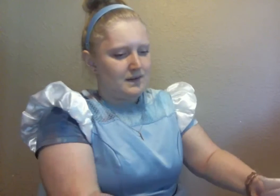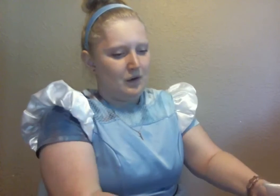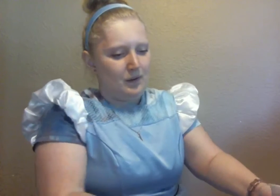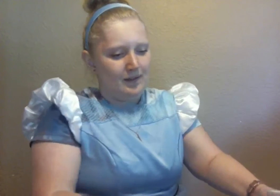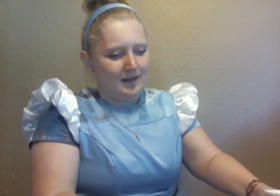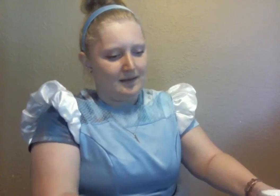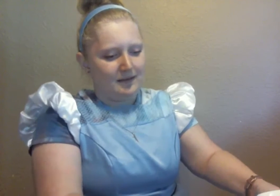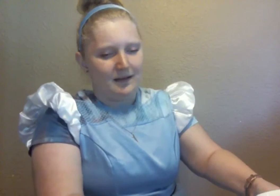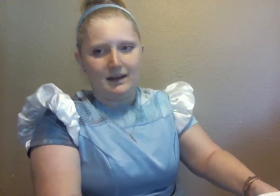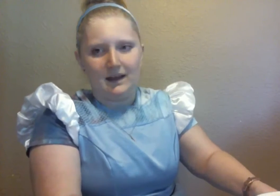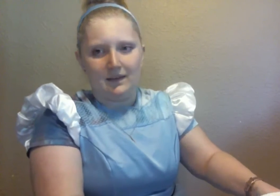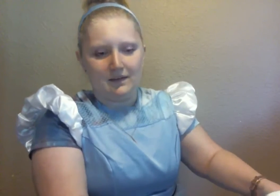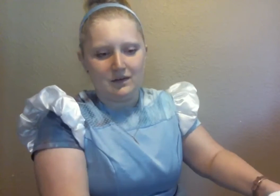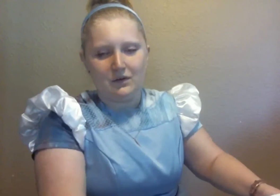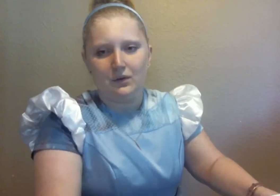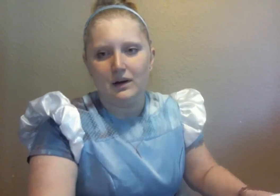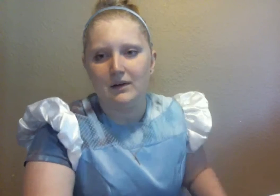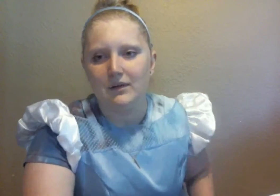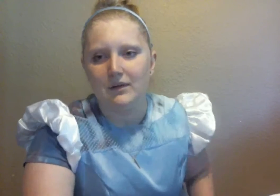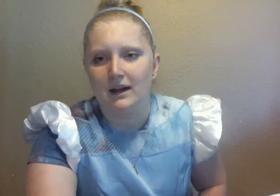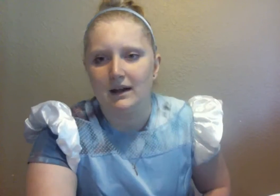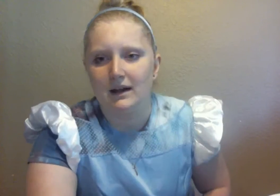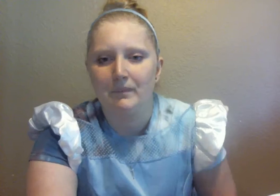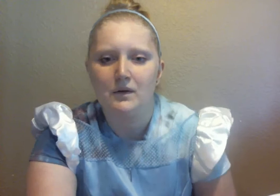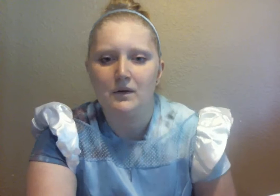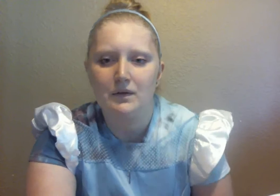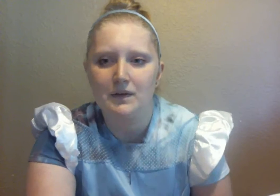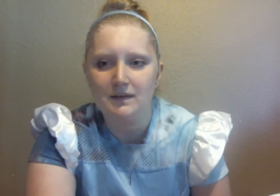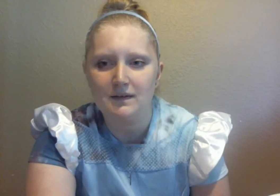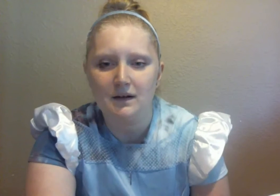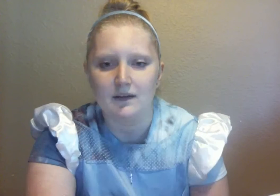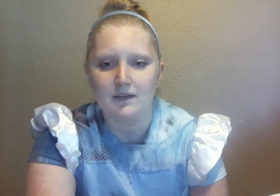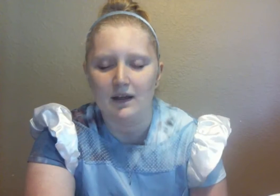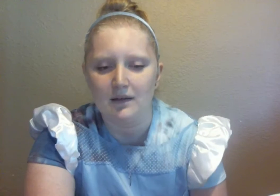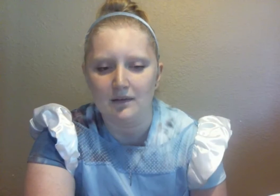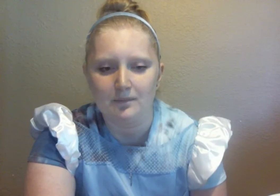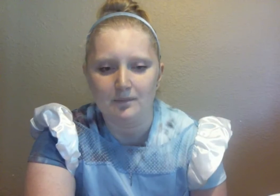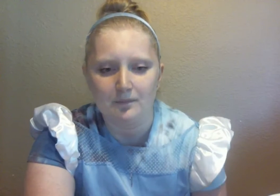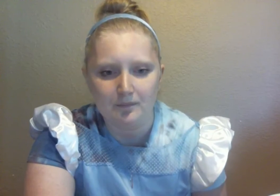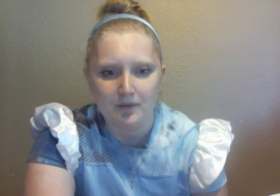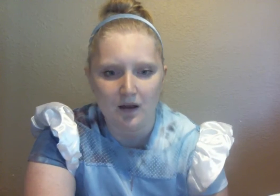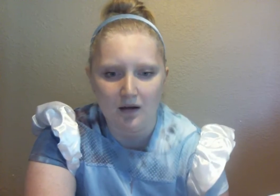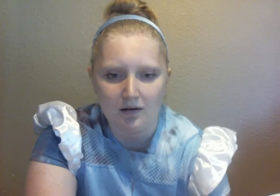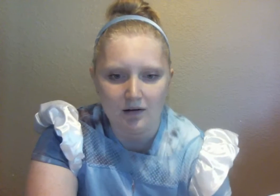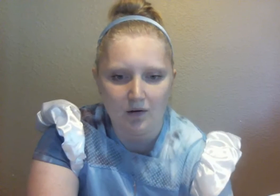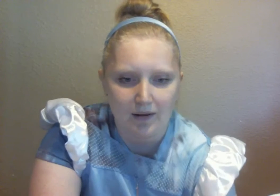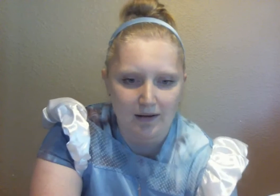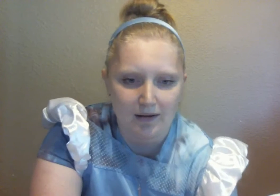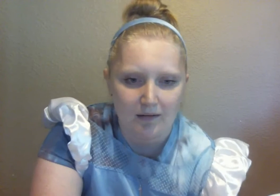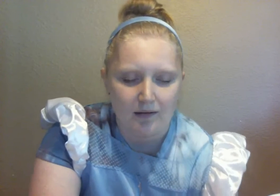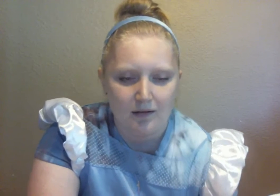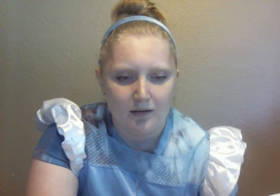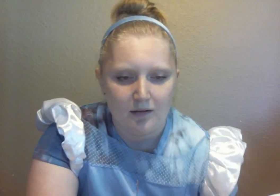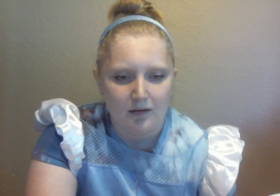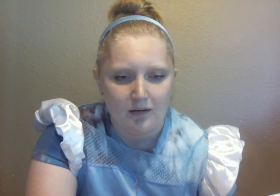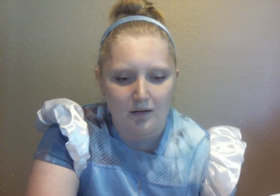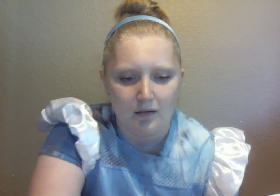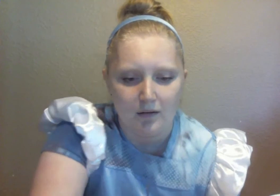So let's get the story running. So the song going.